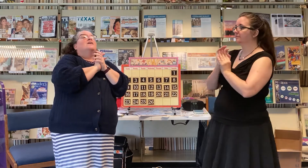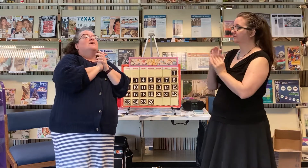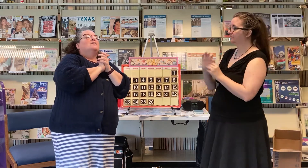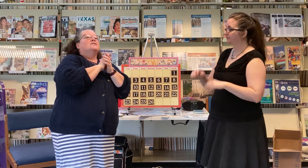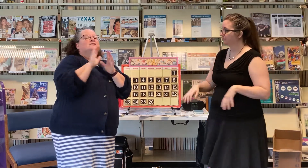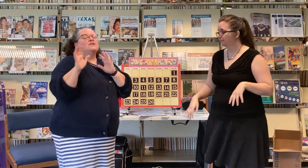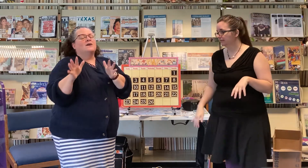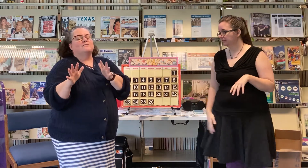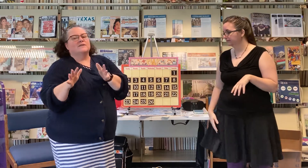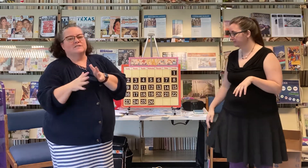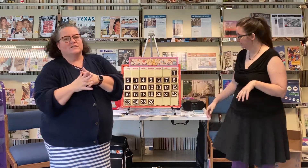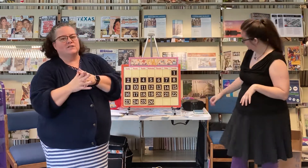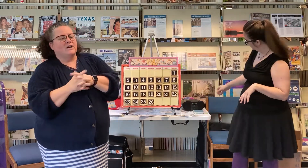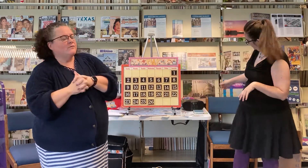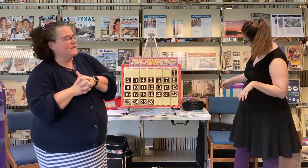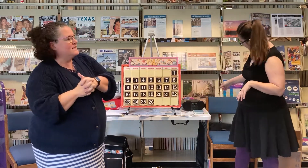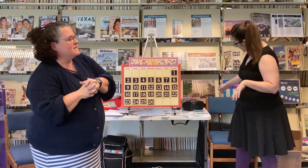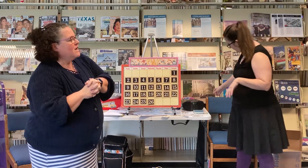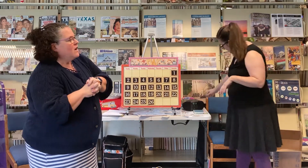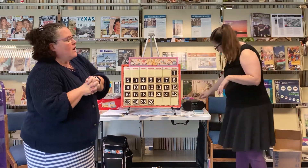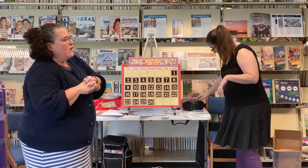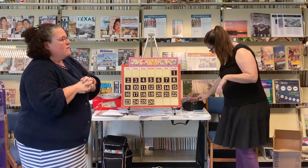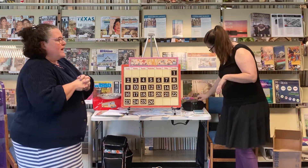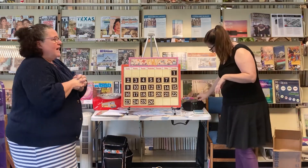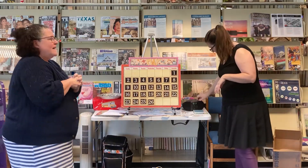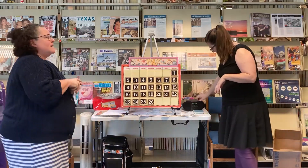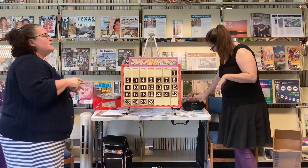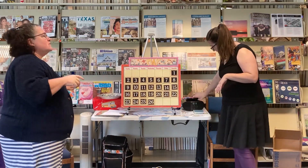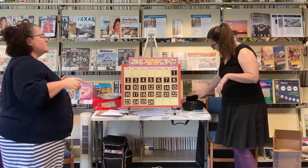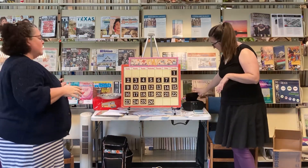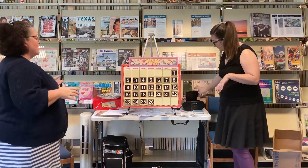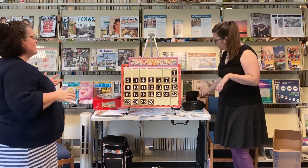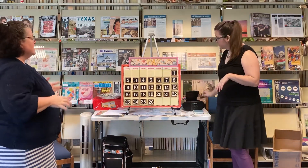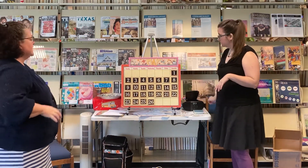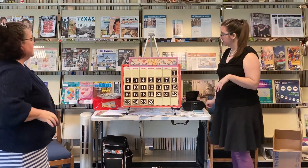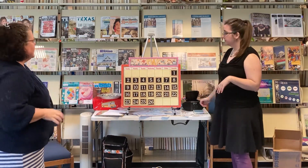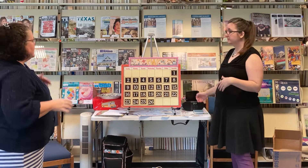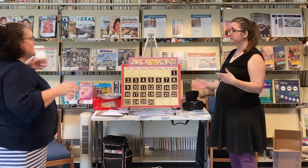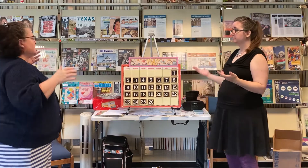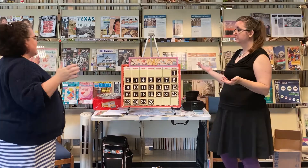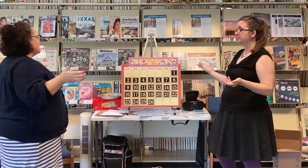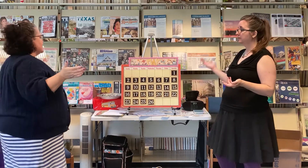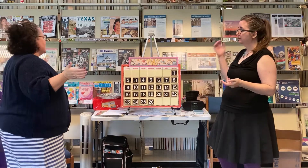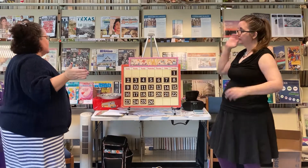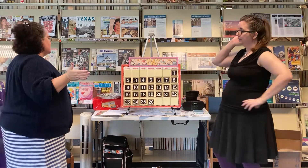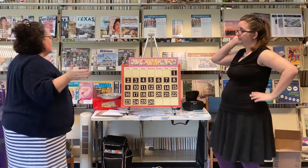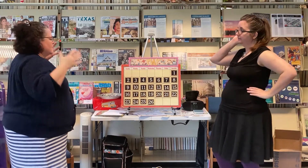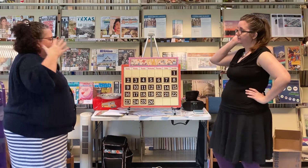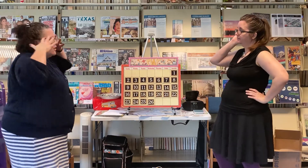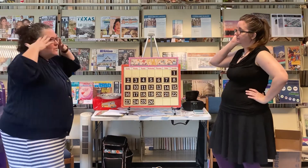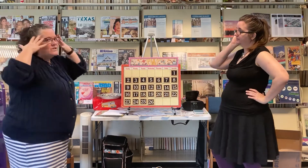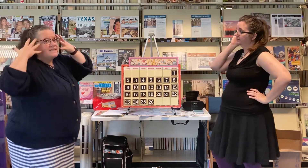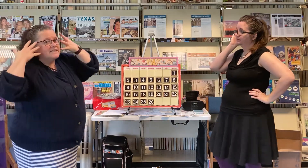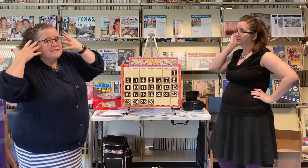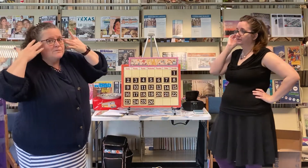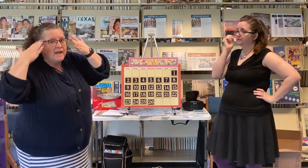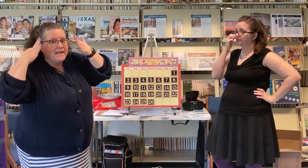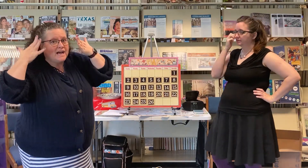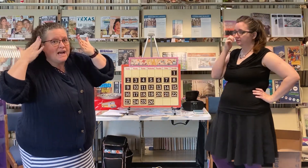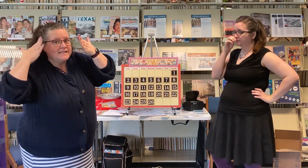clap your hands. Oh, good job, friends. Good job, friends. Okay, so, Miss Angela. Uh-huh. Oh, we're still in May, guys.